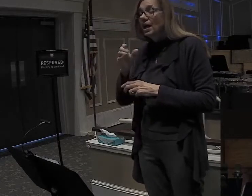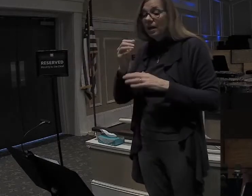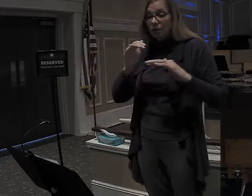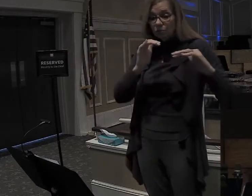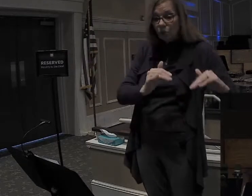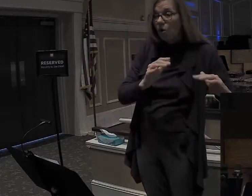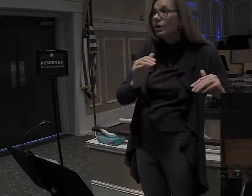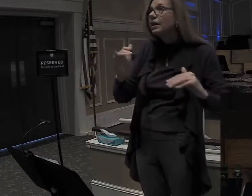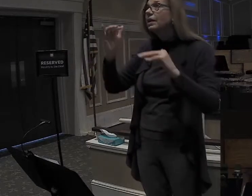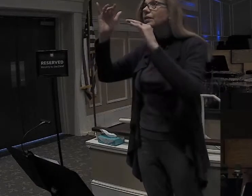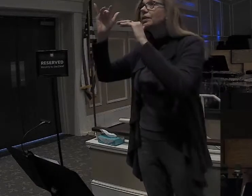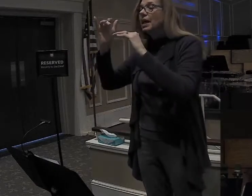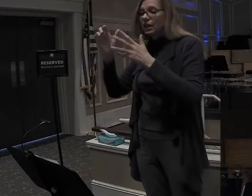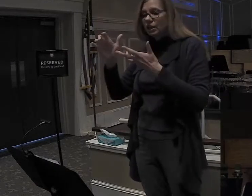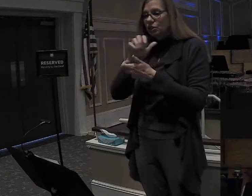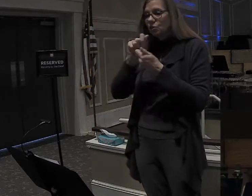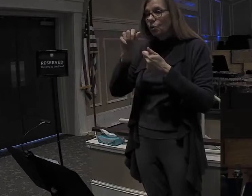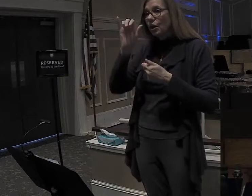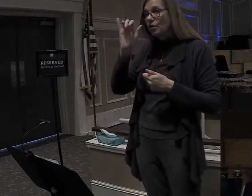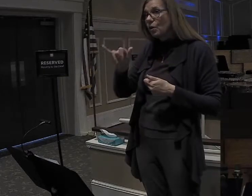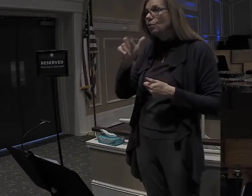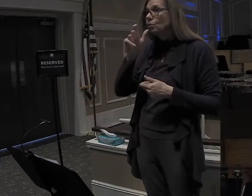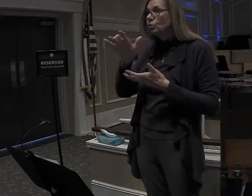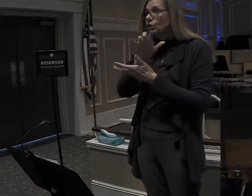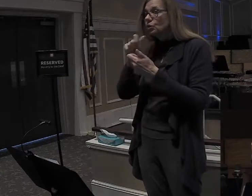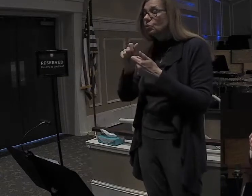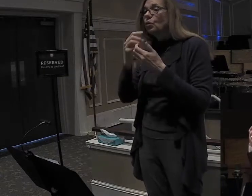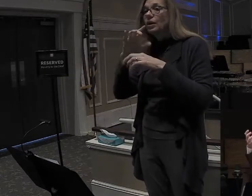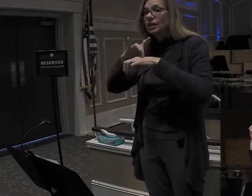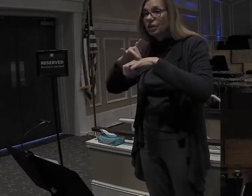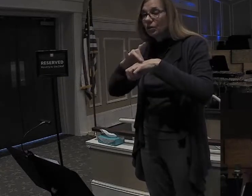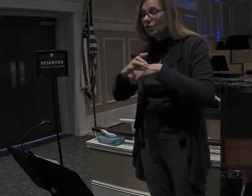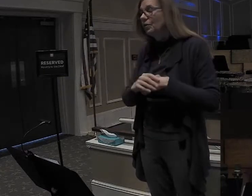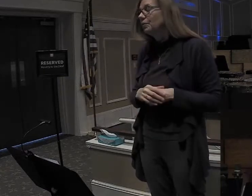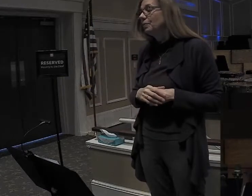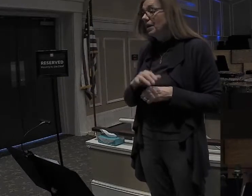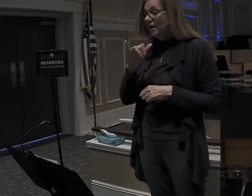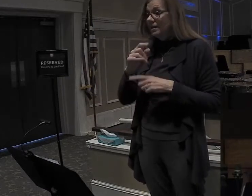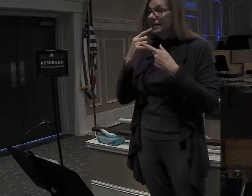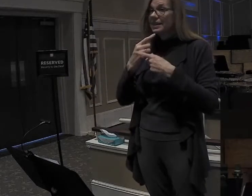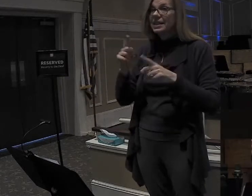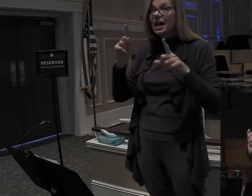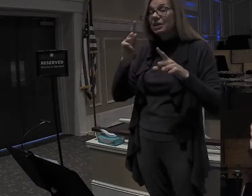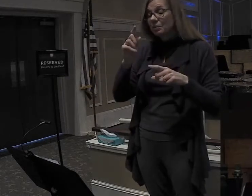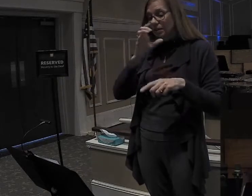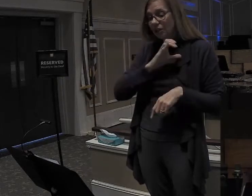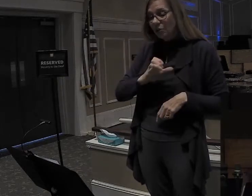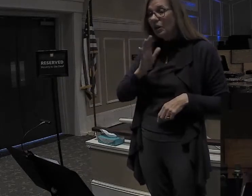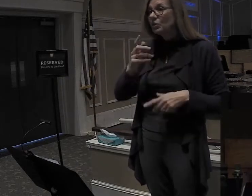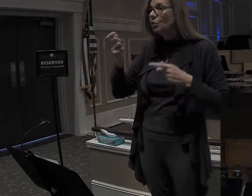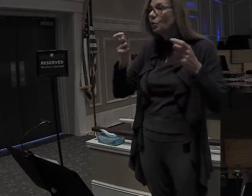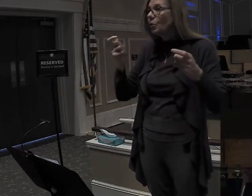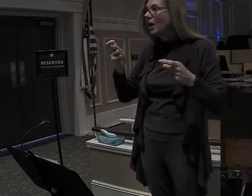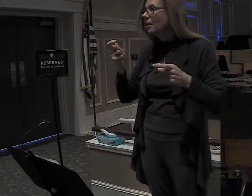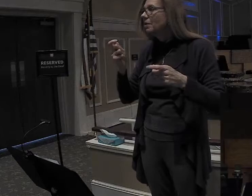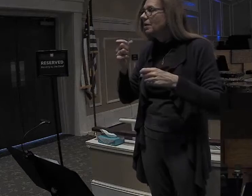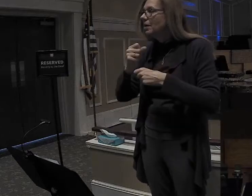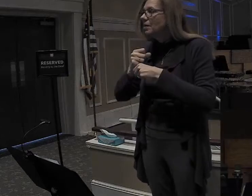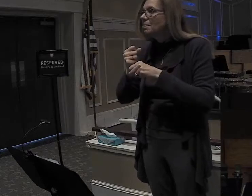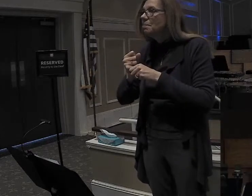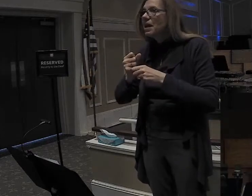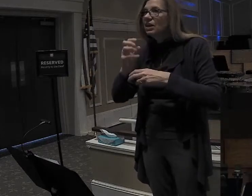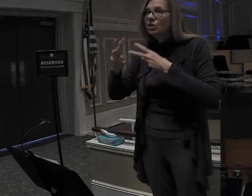those who destroy the earth. So this announcement that Christ will reign, and it enrages the